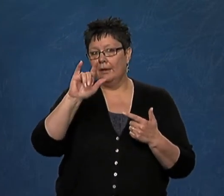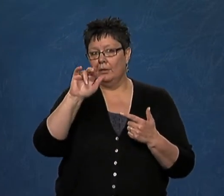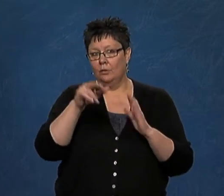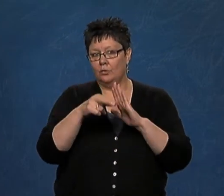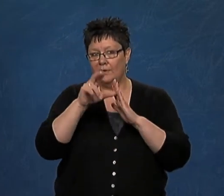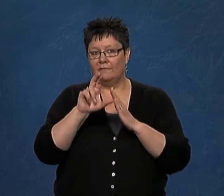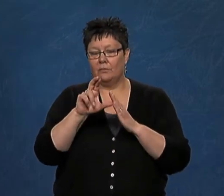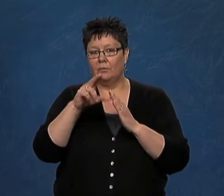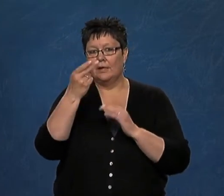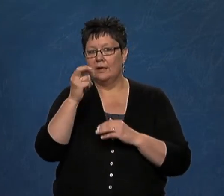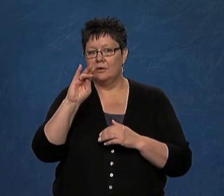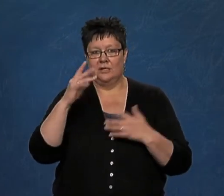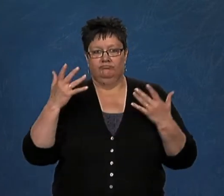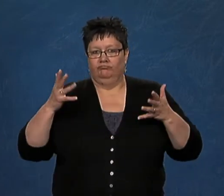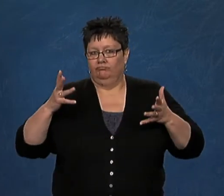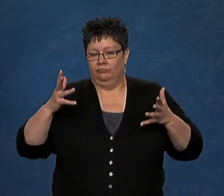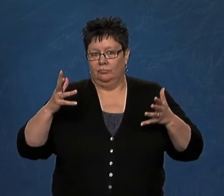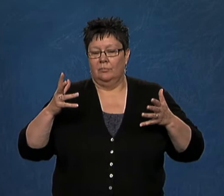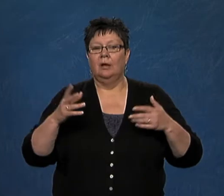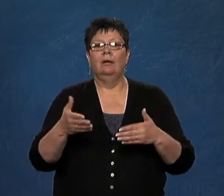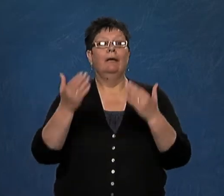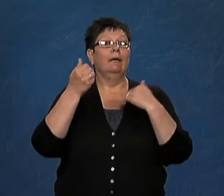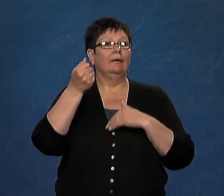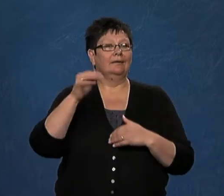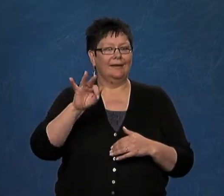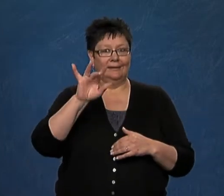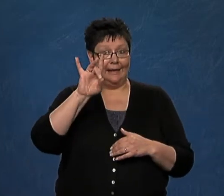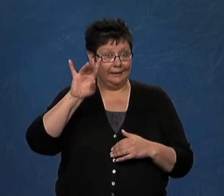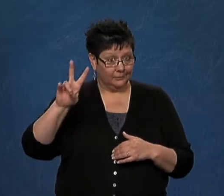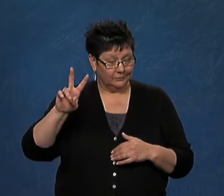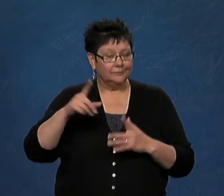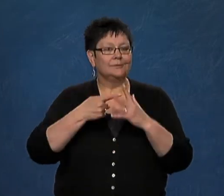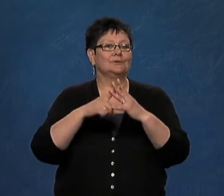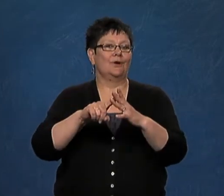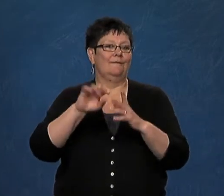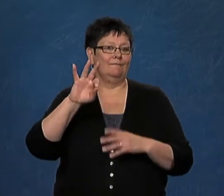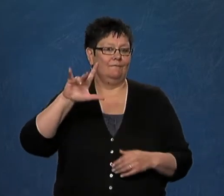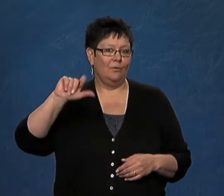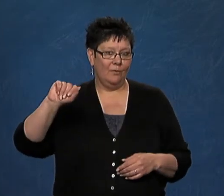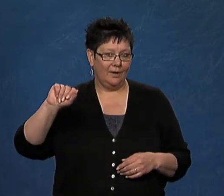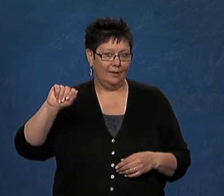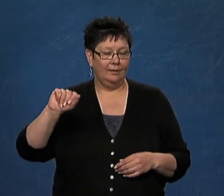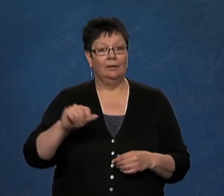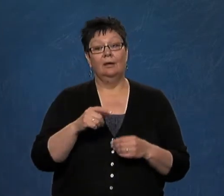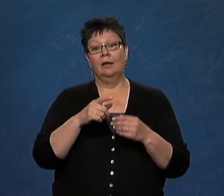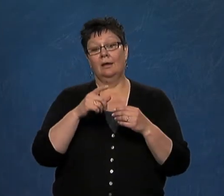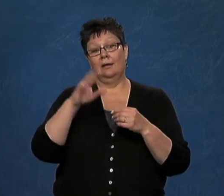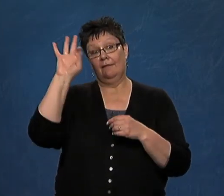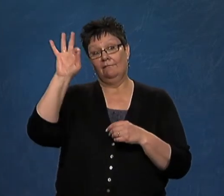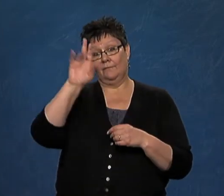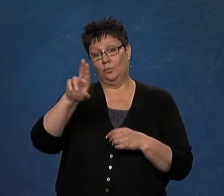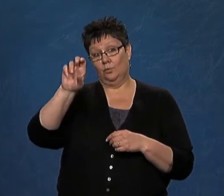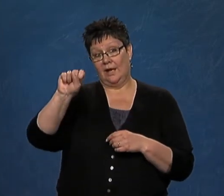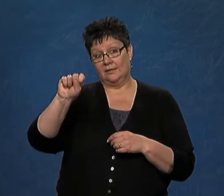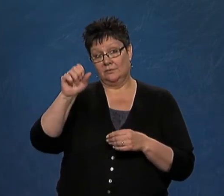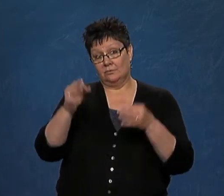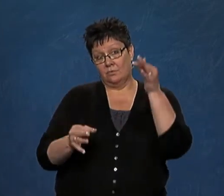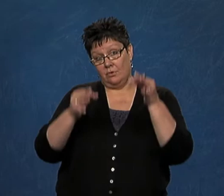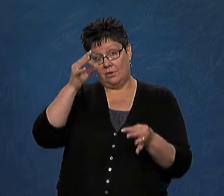arraignments, bail review hearings, and those were only two situations. And then it wasn't until 1982 in Florida,